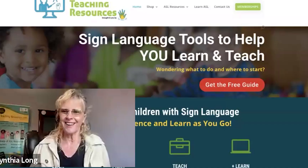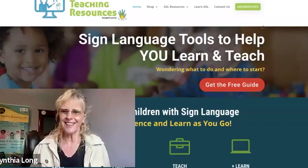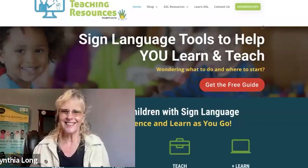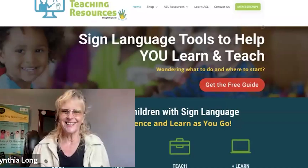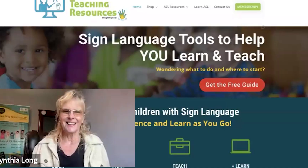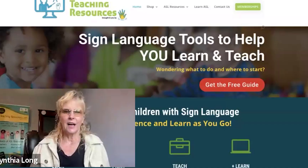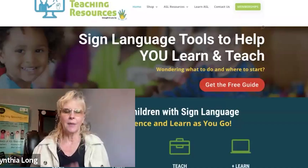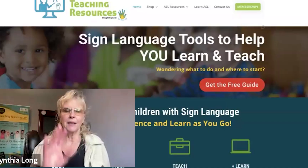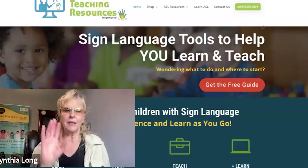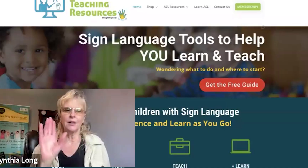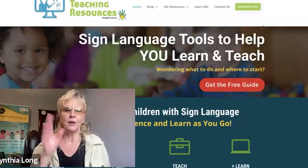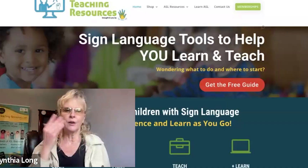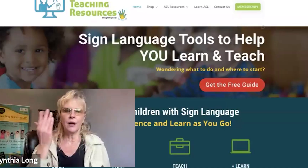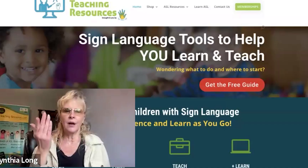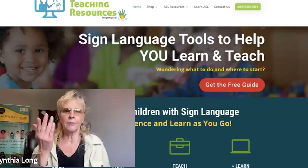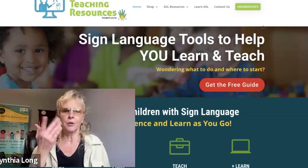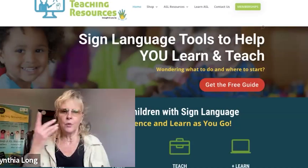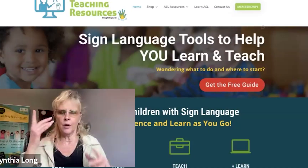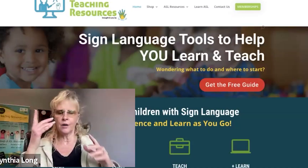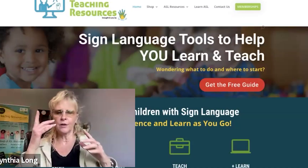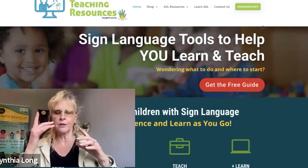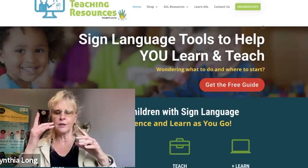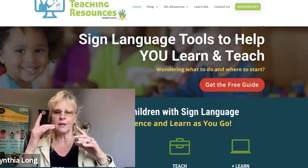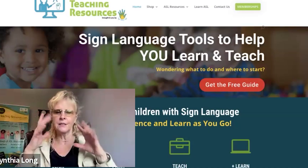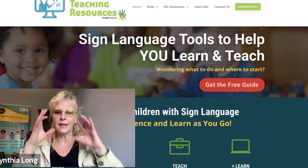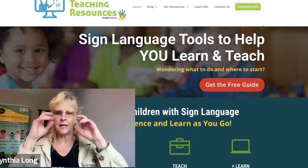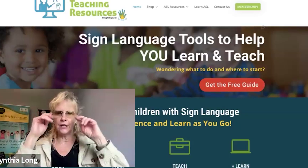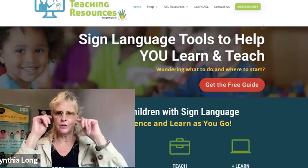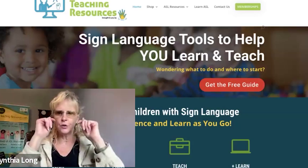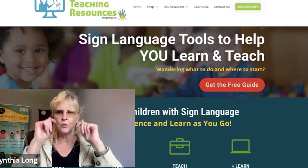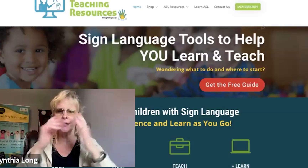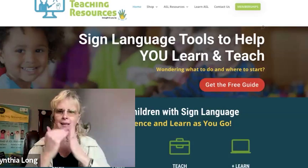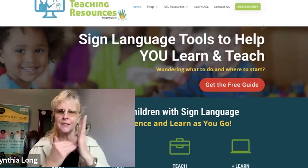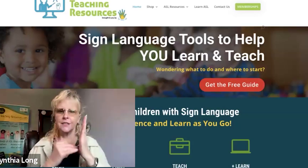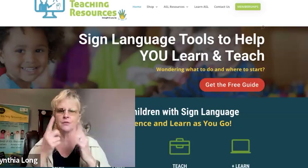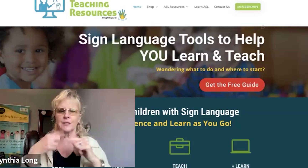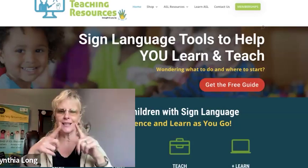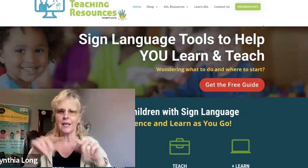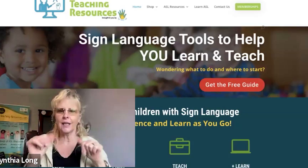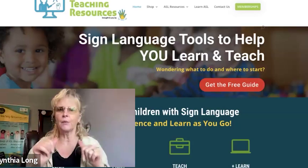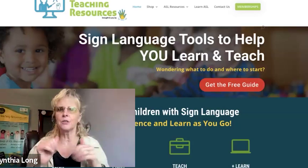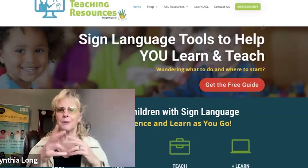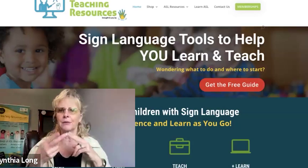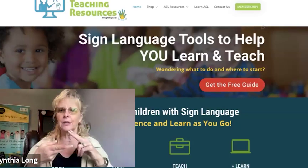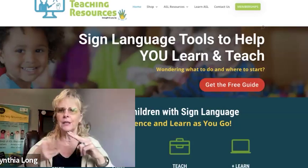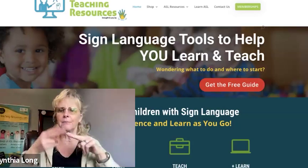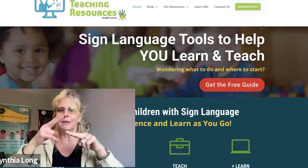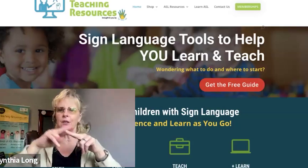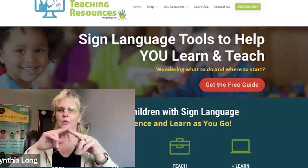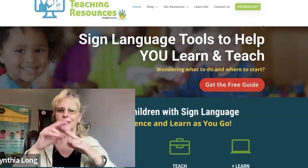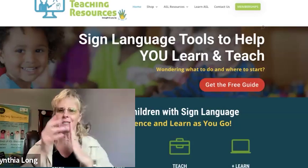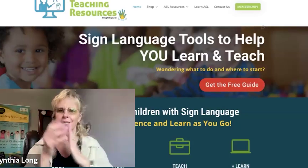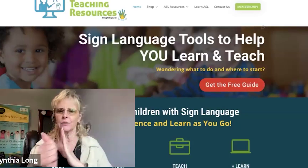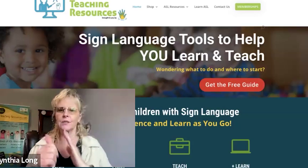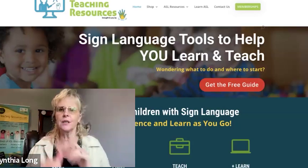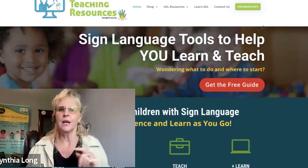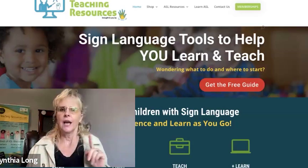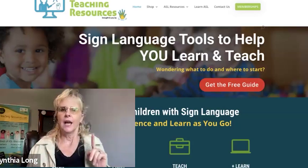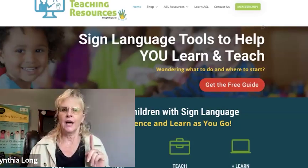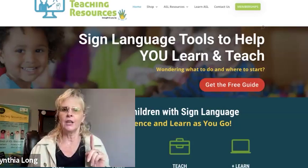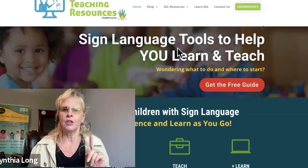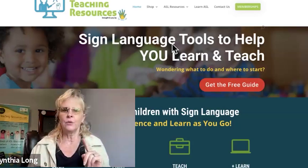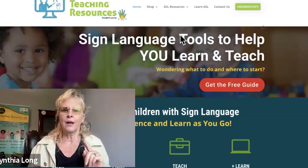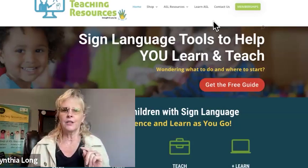here we are. I'm here. You are taking tutoring lessons for sign language, building those